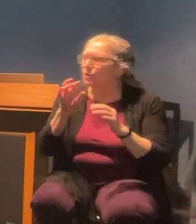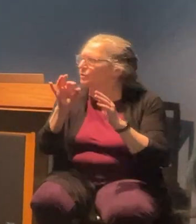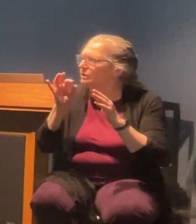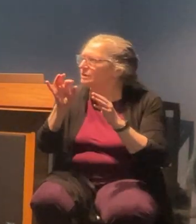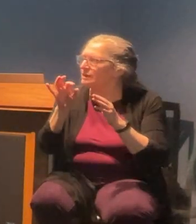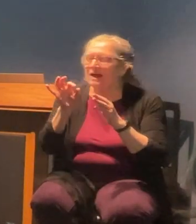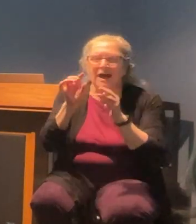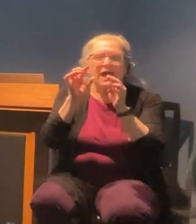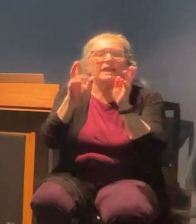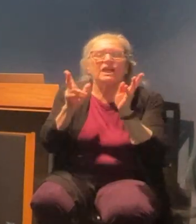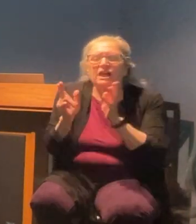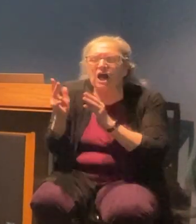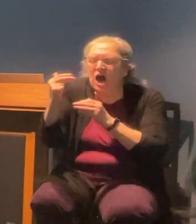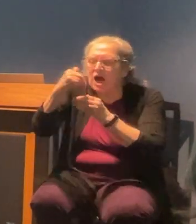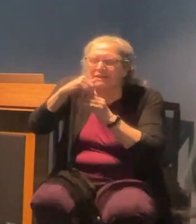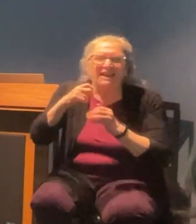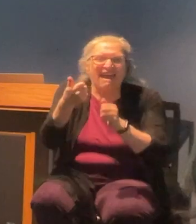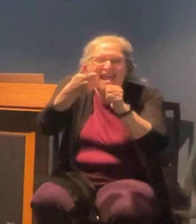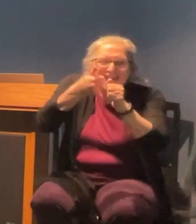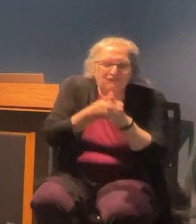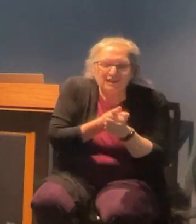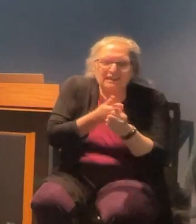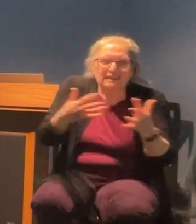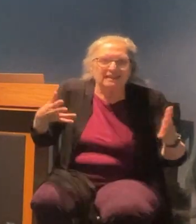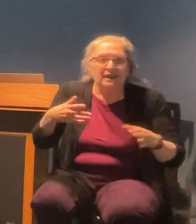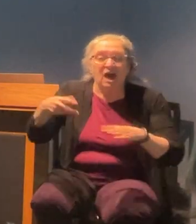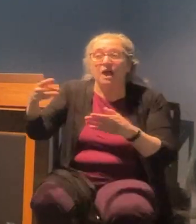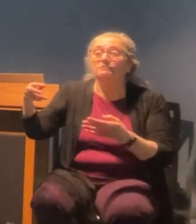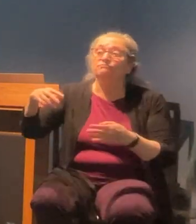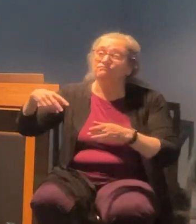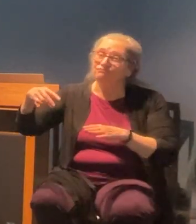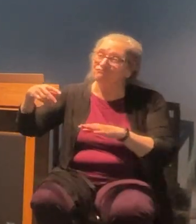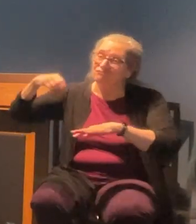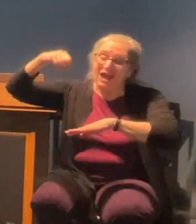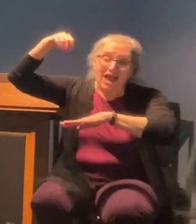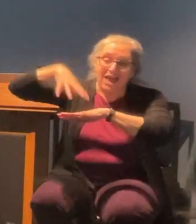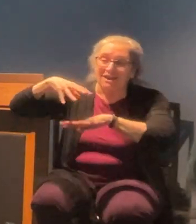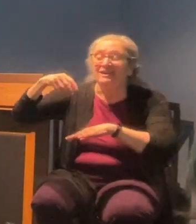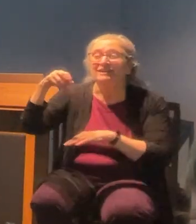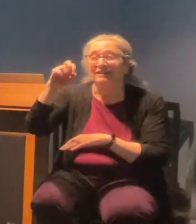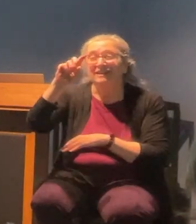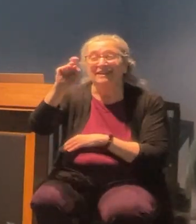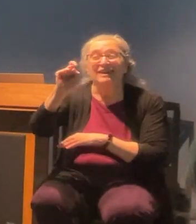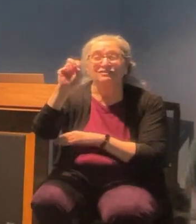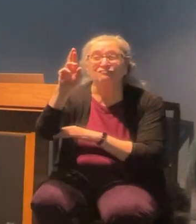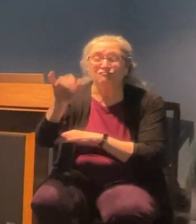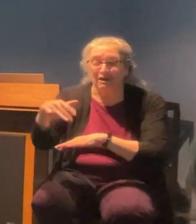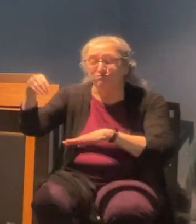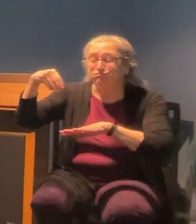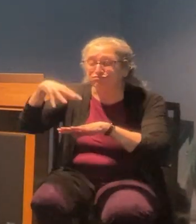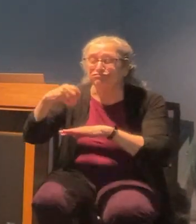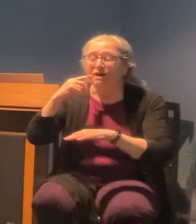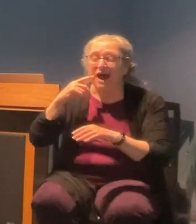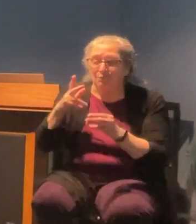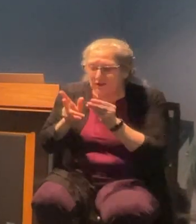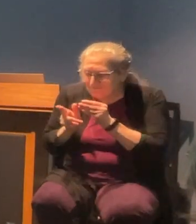little squares of every item I scanned on X-ray, and I received a